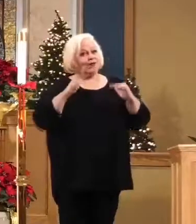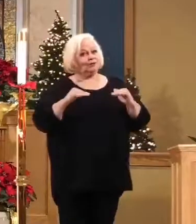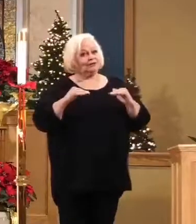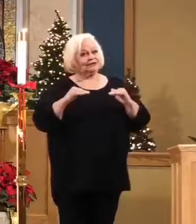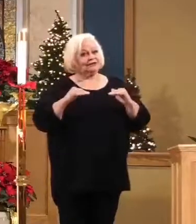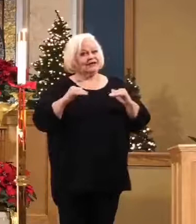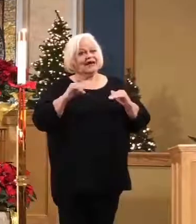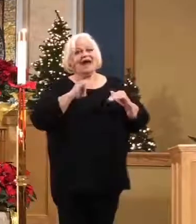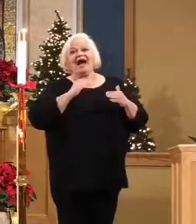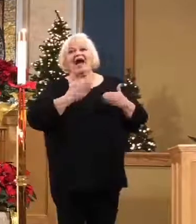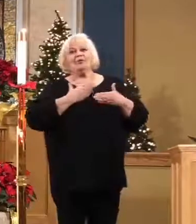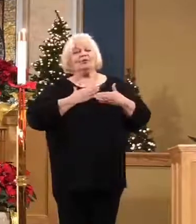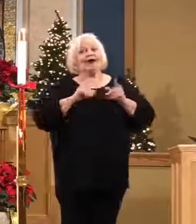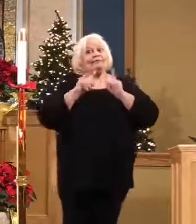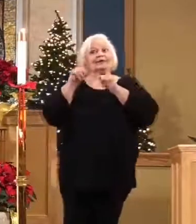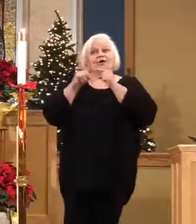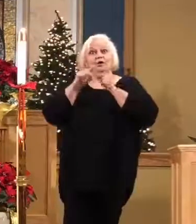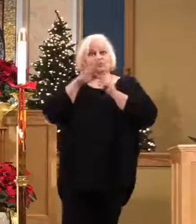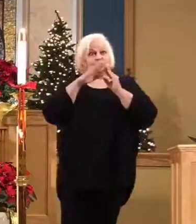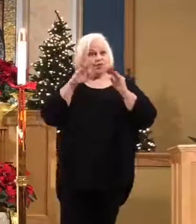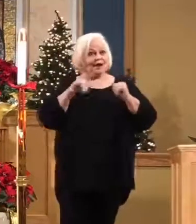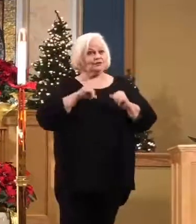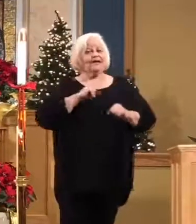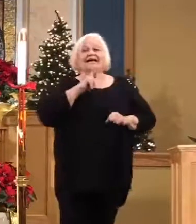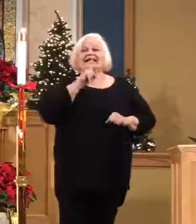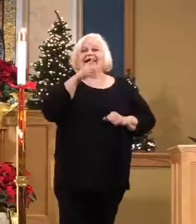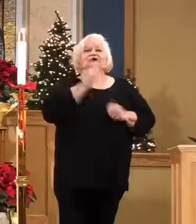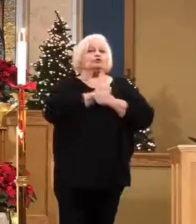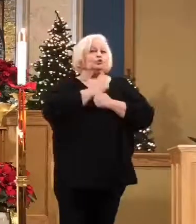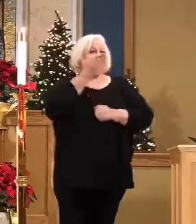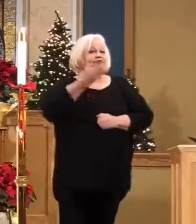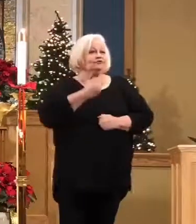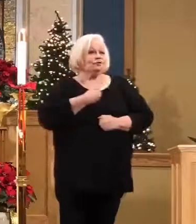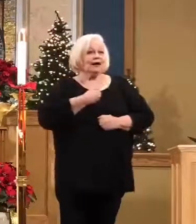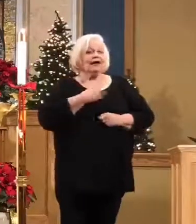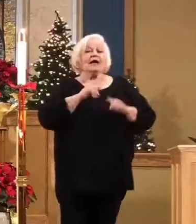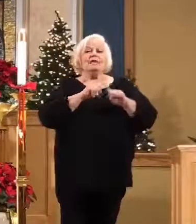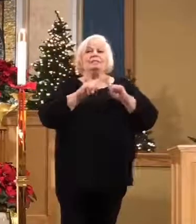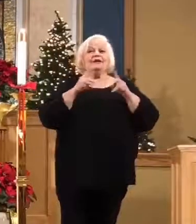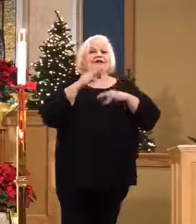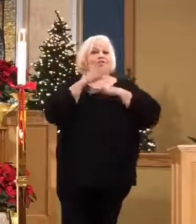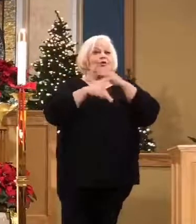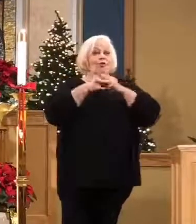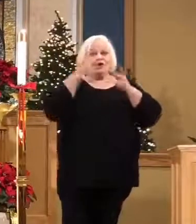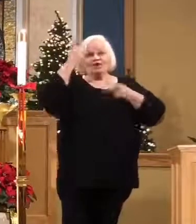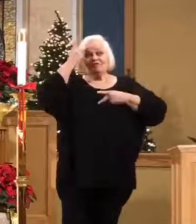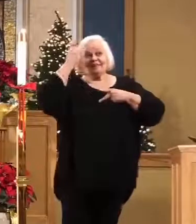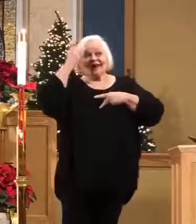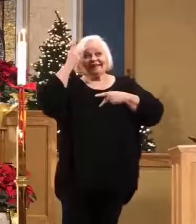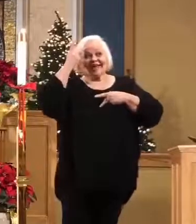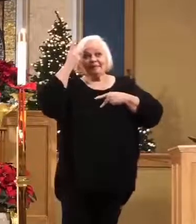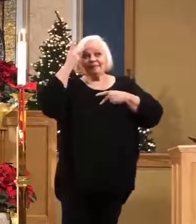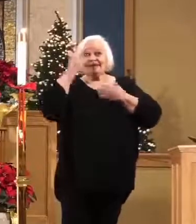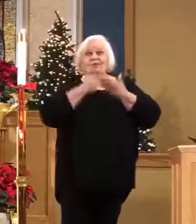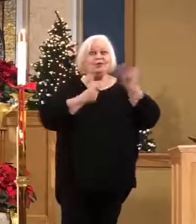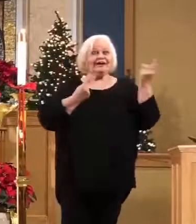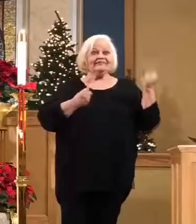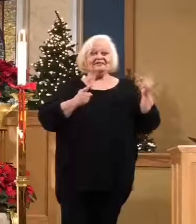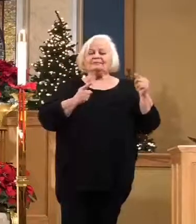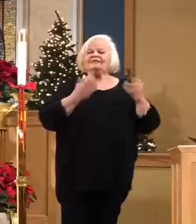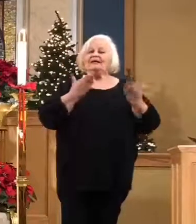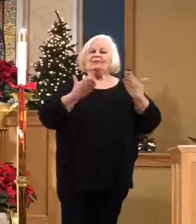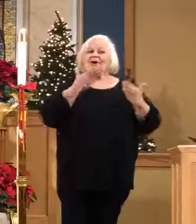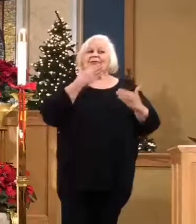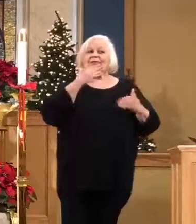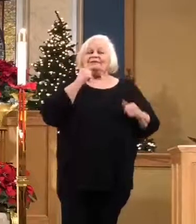I would happily go to your house, and I'm sure you would love to have me, but in the world of pandemic and whatevers, it's probably best that